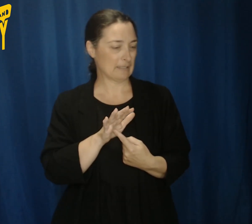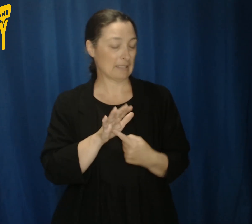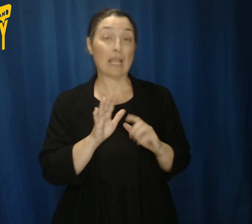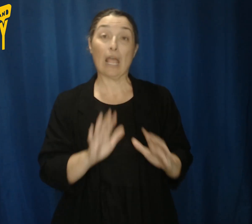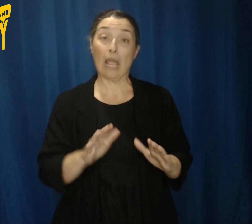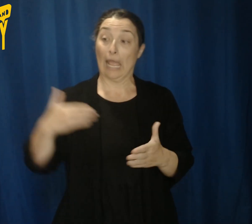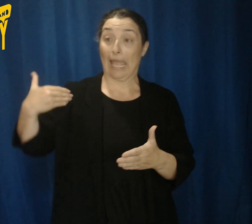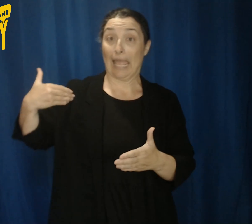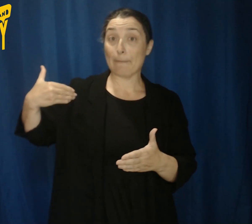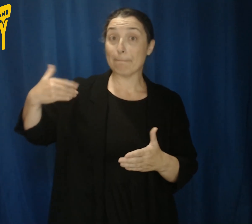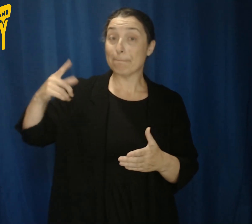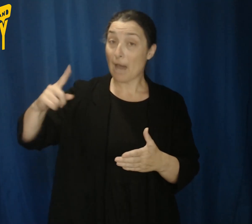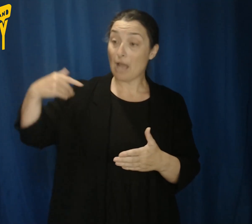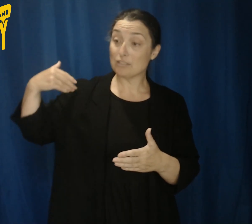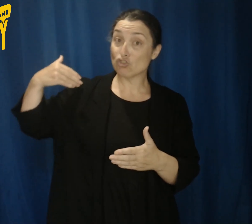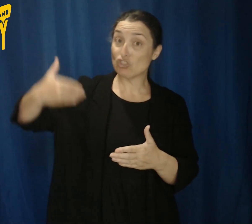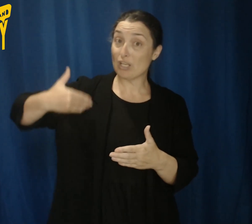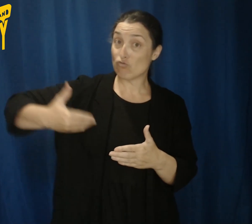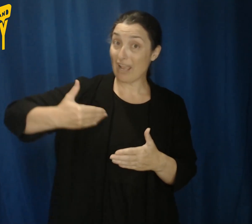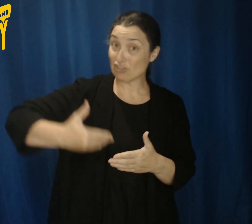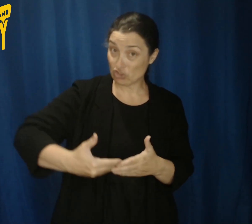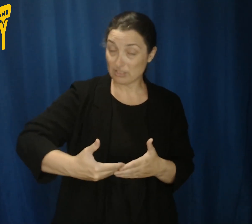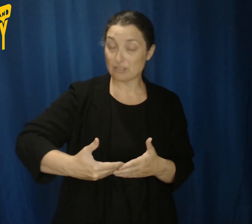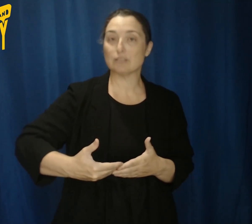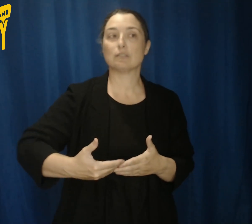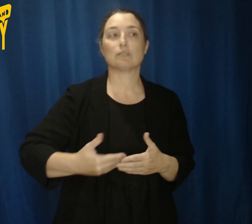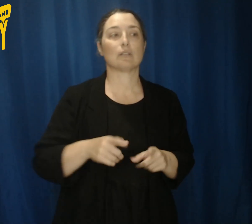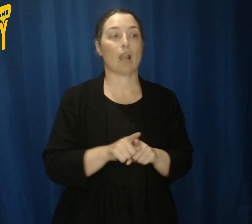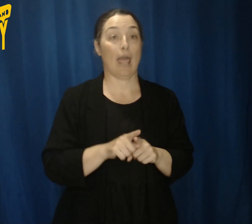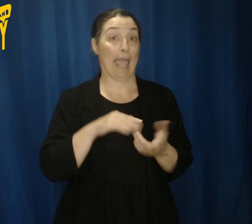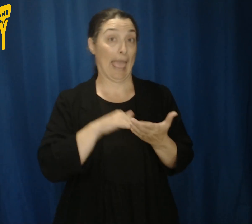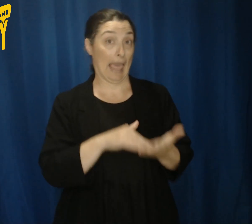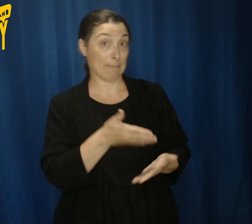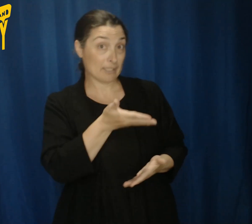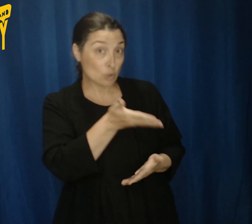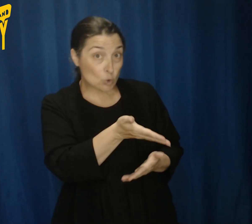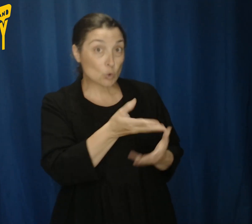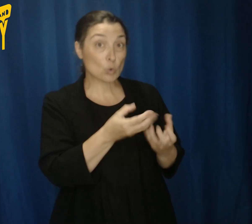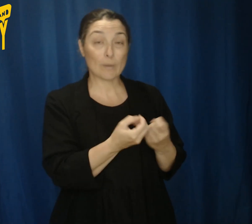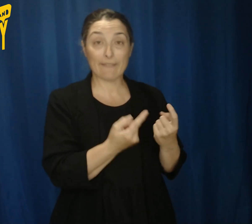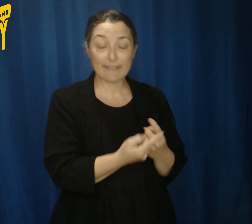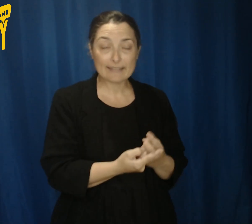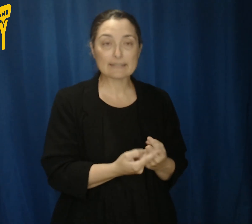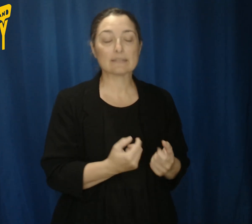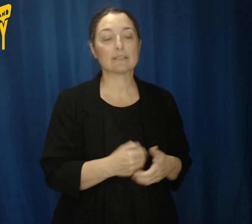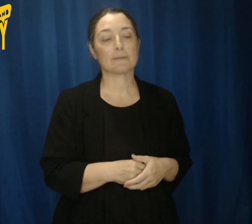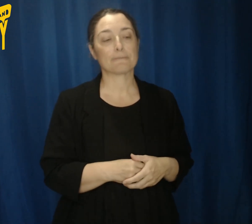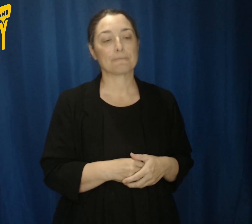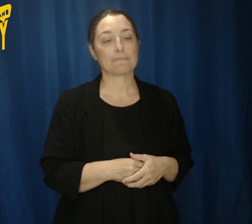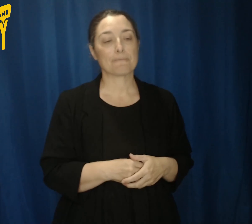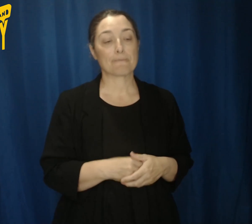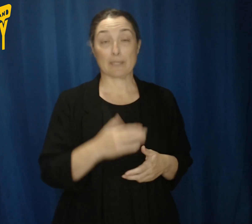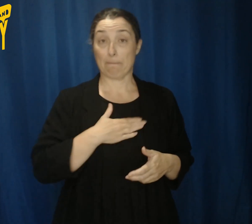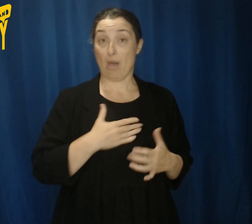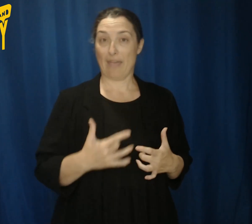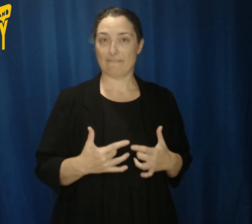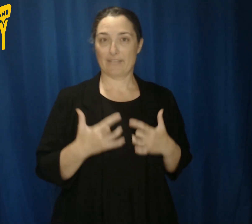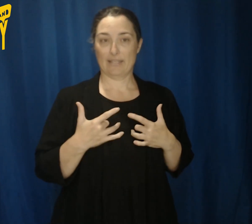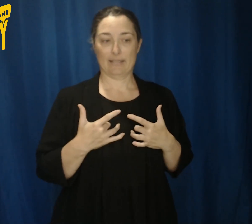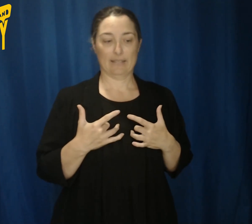intergenerationally though, like just in terms of, like helping you with stuff and this and that and the other, my feeling is that like a disability